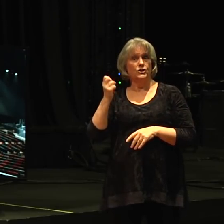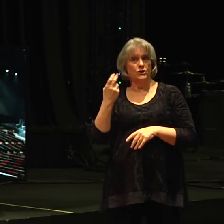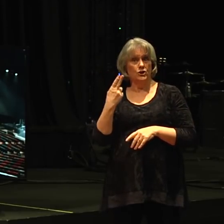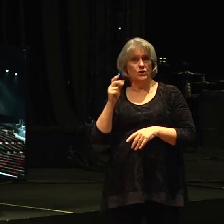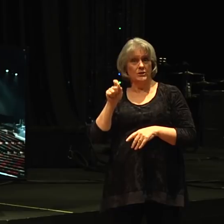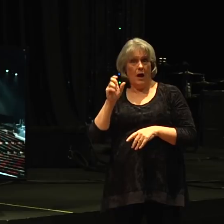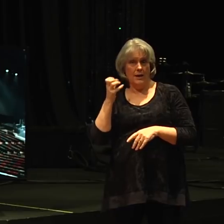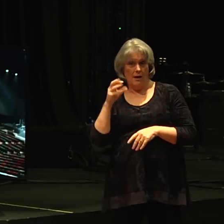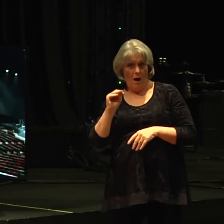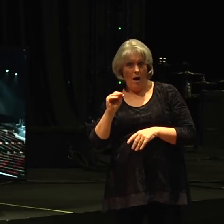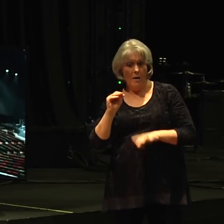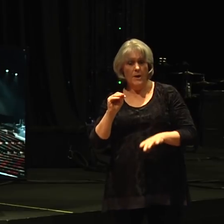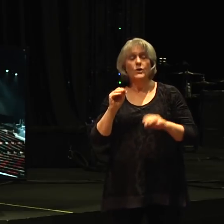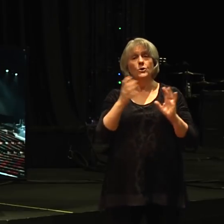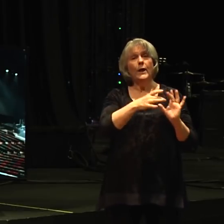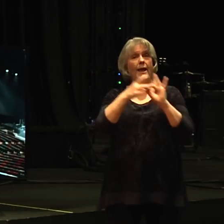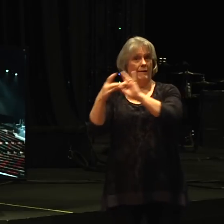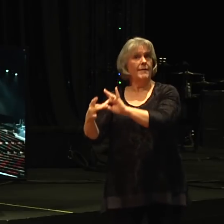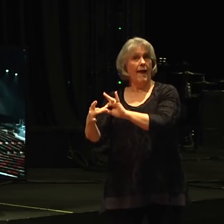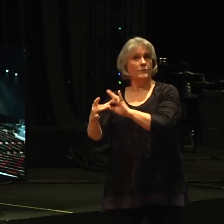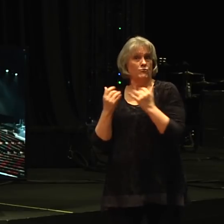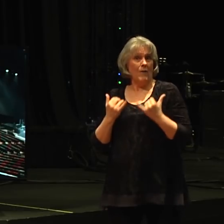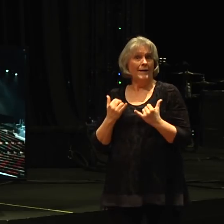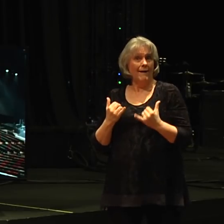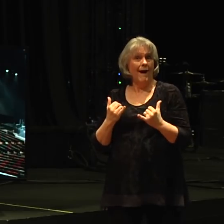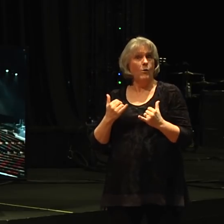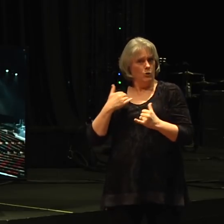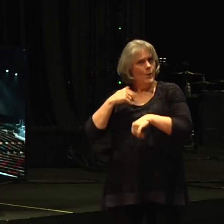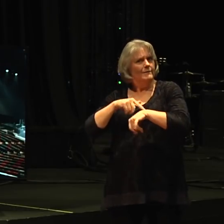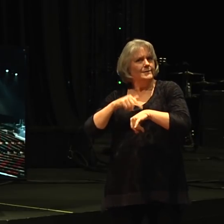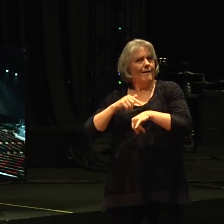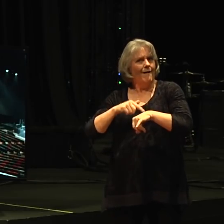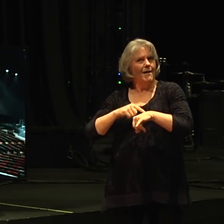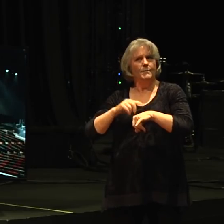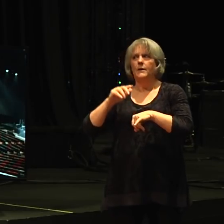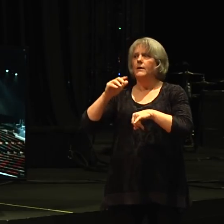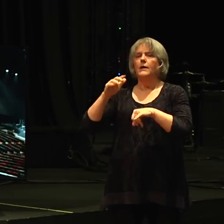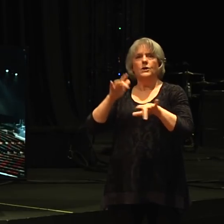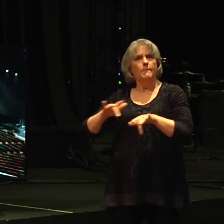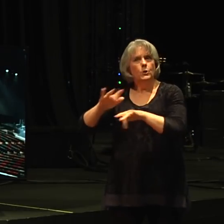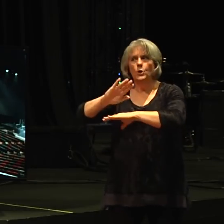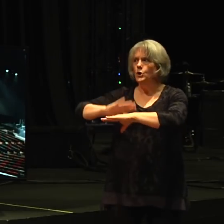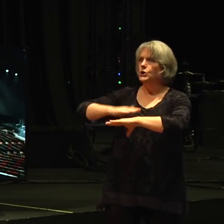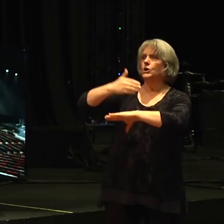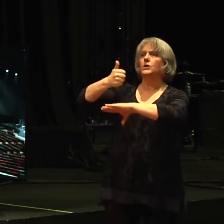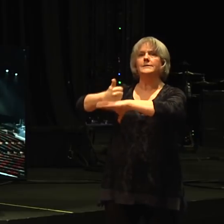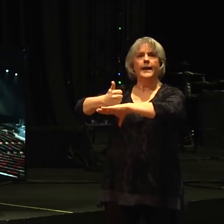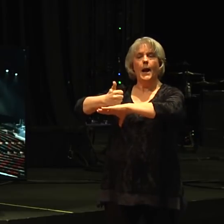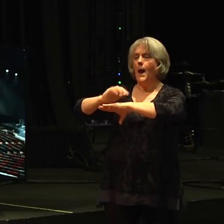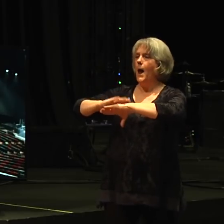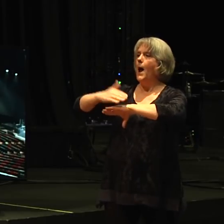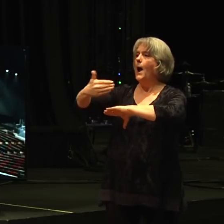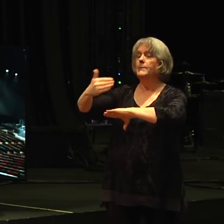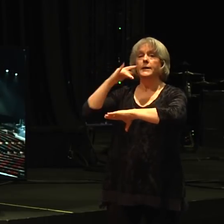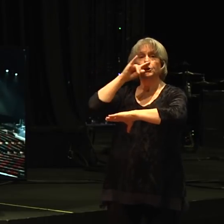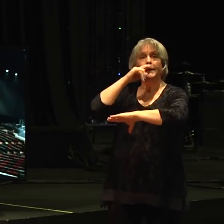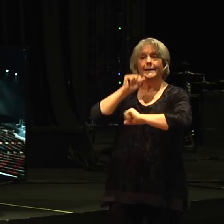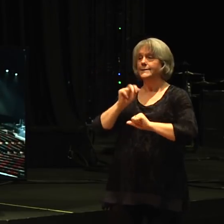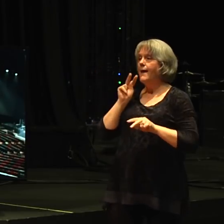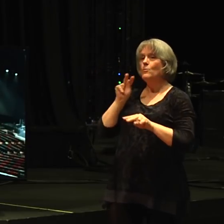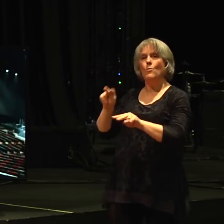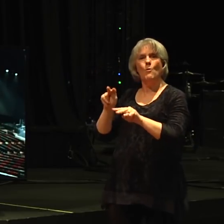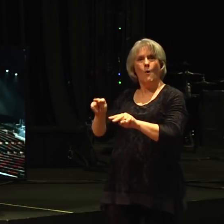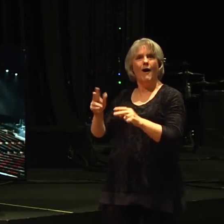So you actually have a couple minutes right now to go to another room, get an iPad, a computer, iPhone, whatever, and get your little kids set up with their own